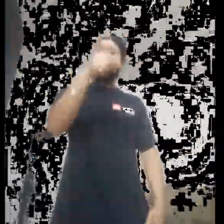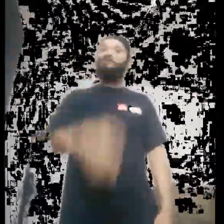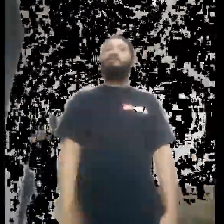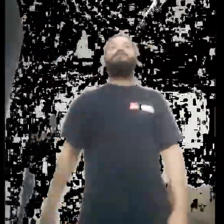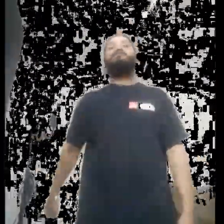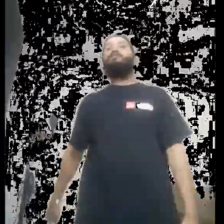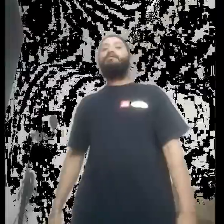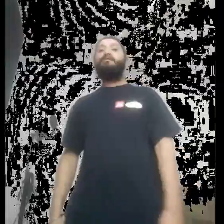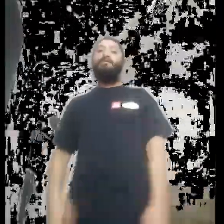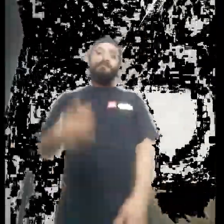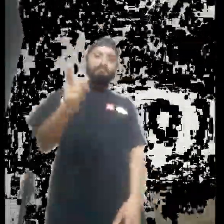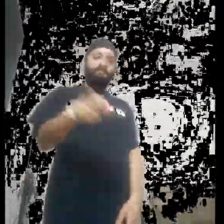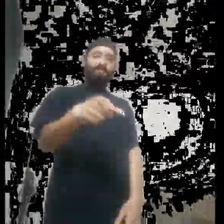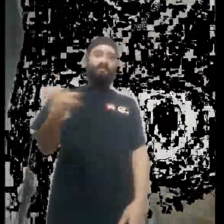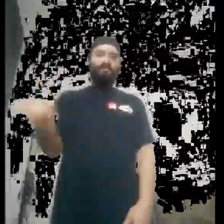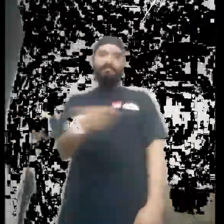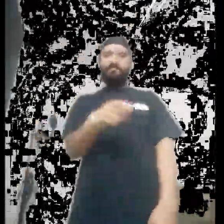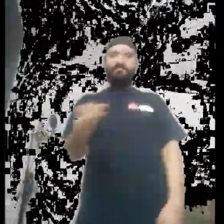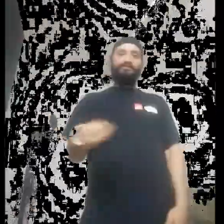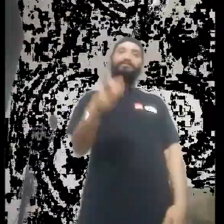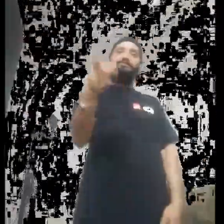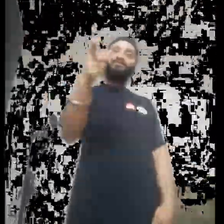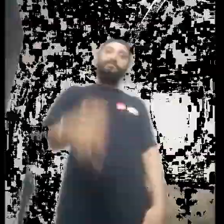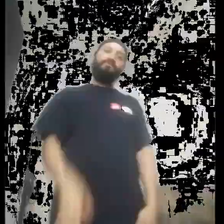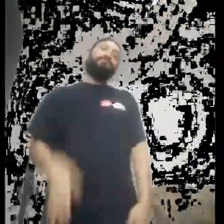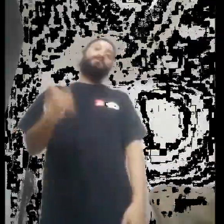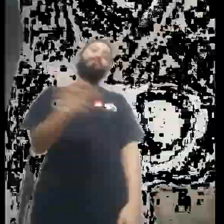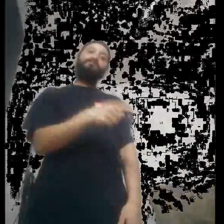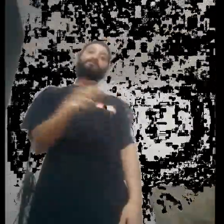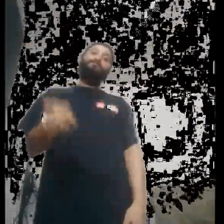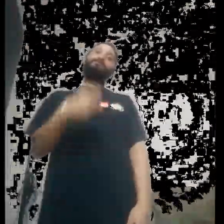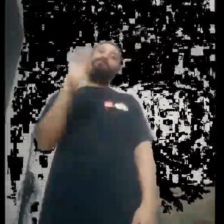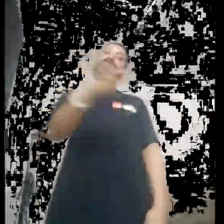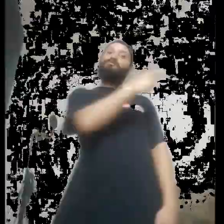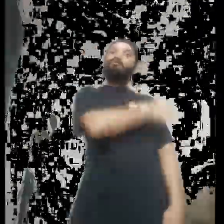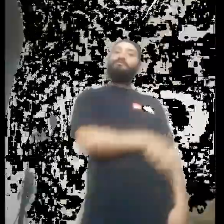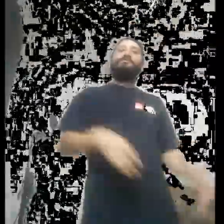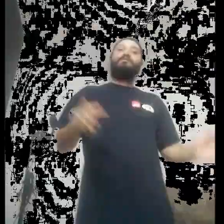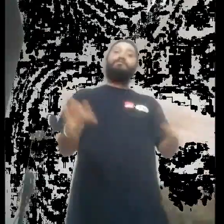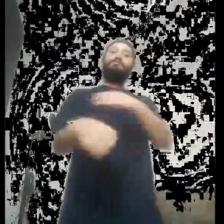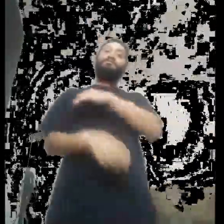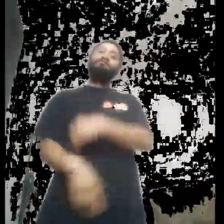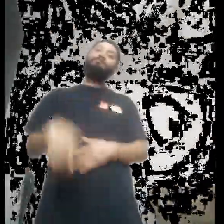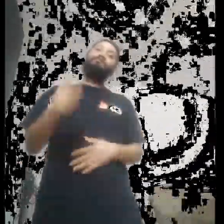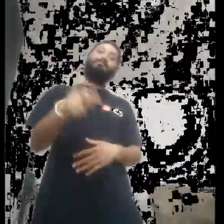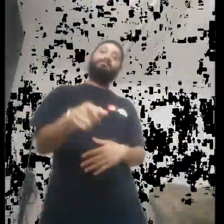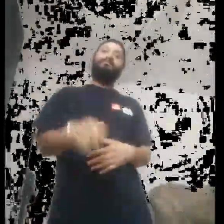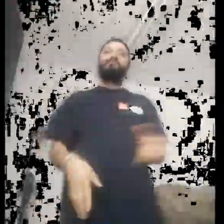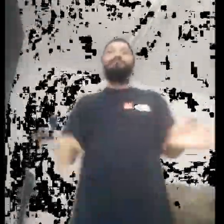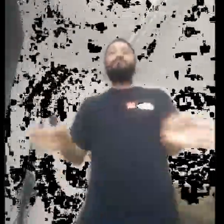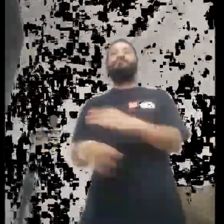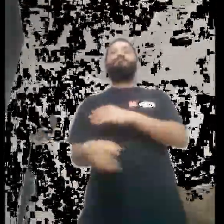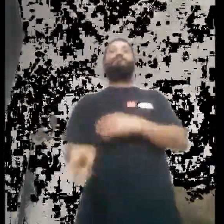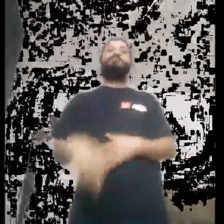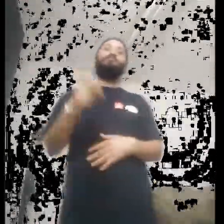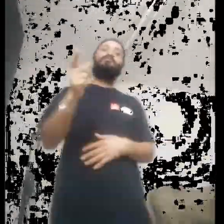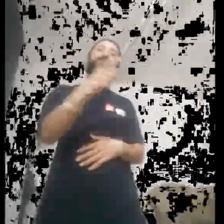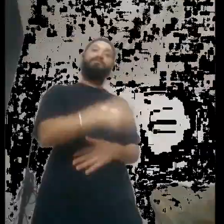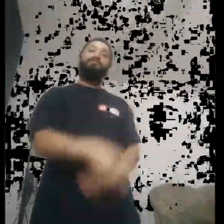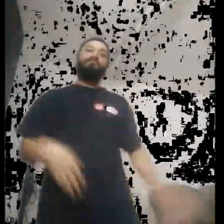the one. Today I want to you, suit with issue. This is complete, moon is a blue.